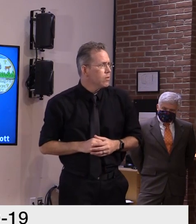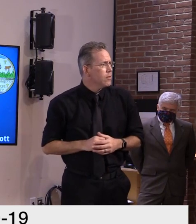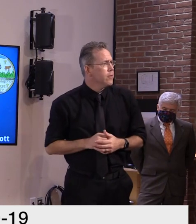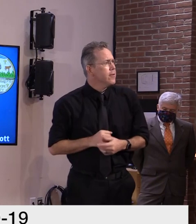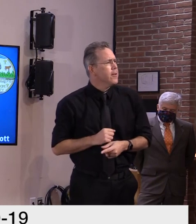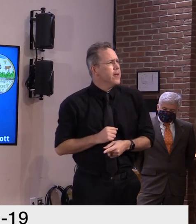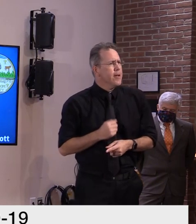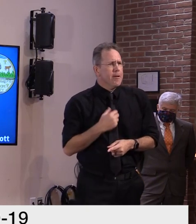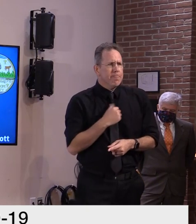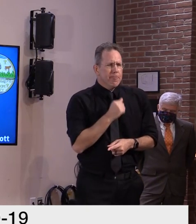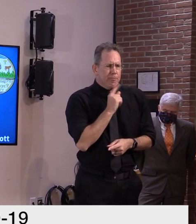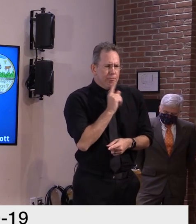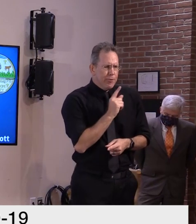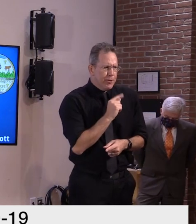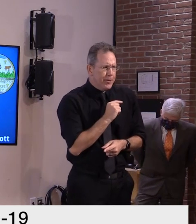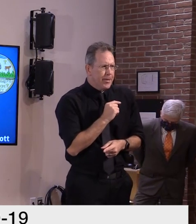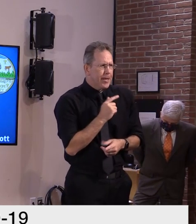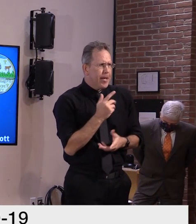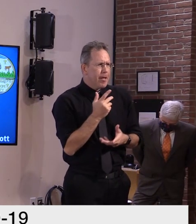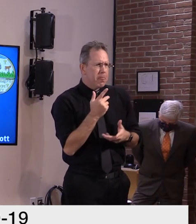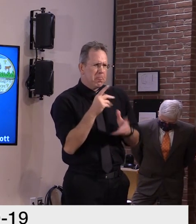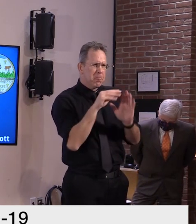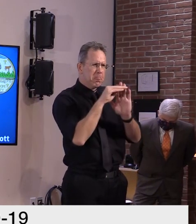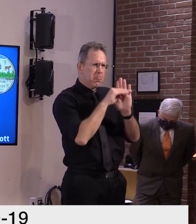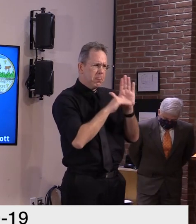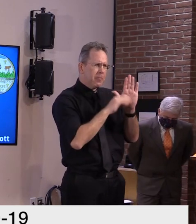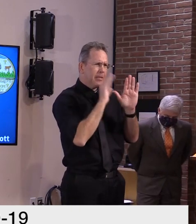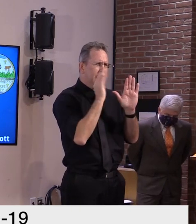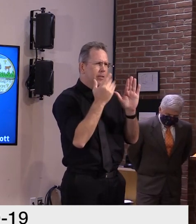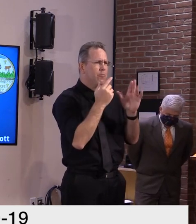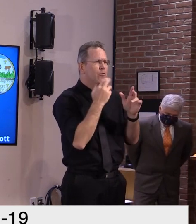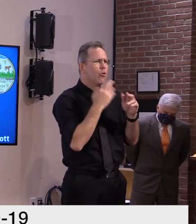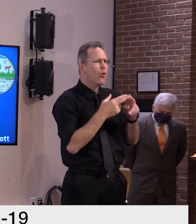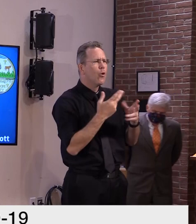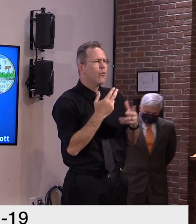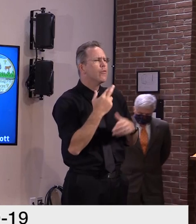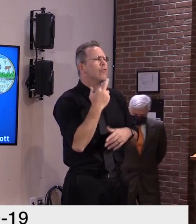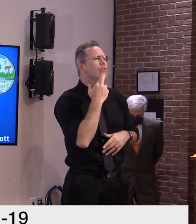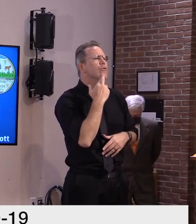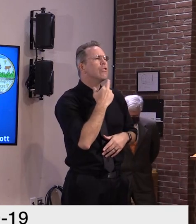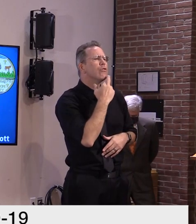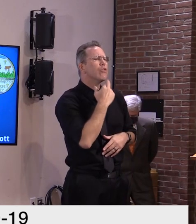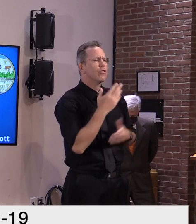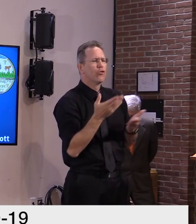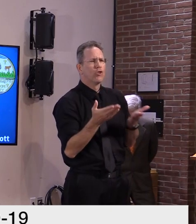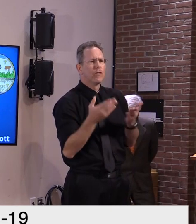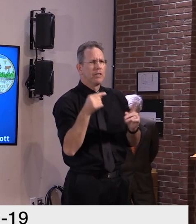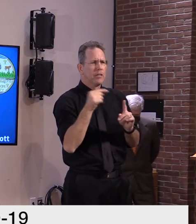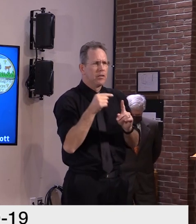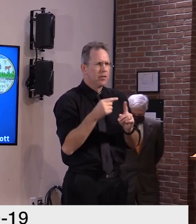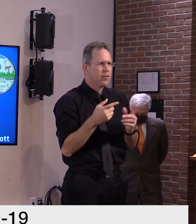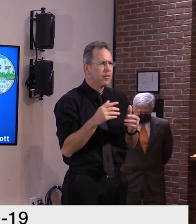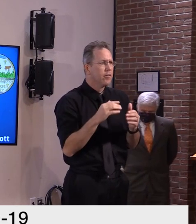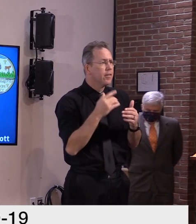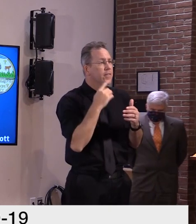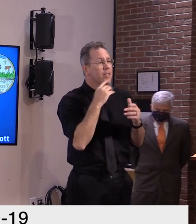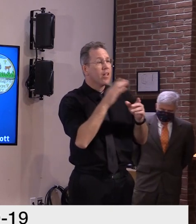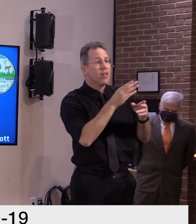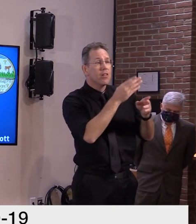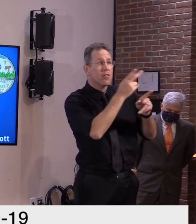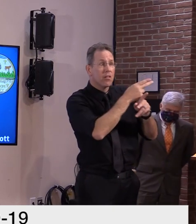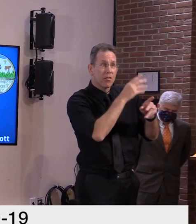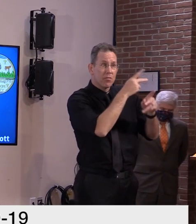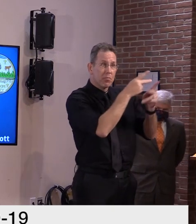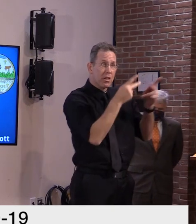applies to a restaurant service. So if they have a liquor license and they're able to serve liquor, they'd be able to follow the same rules